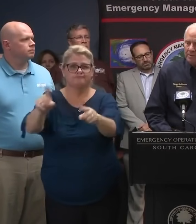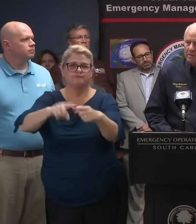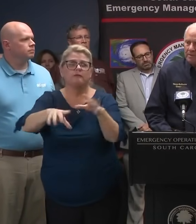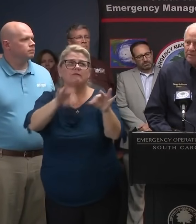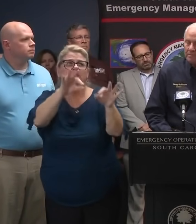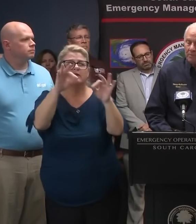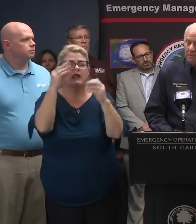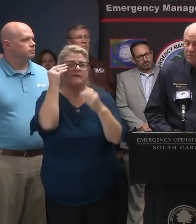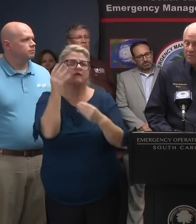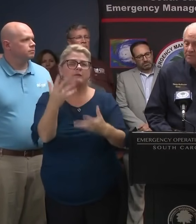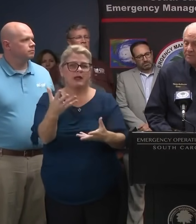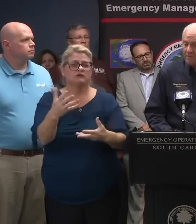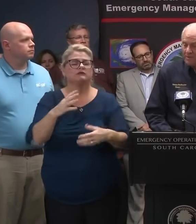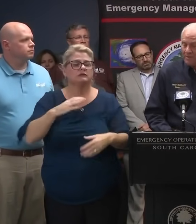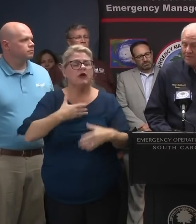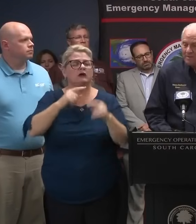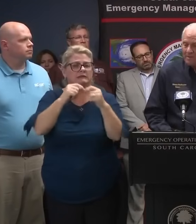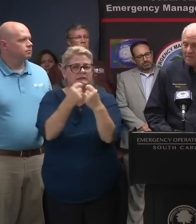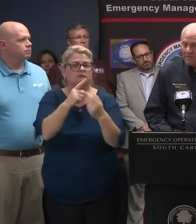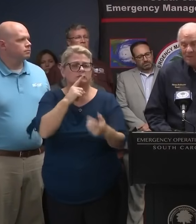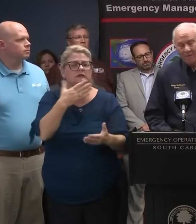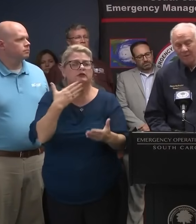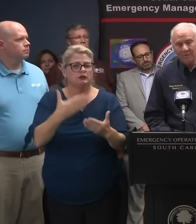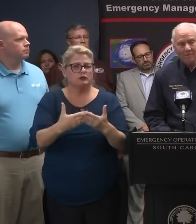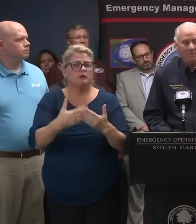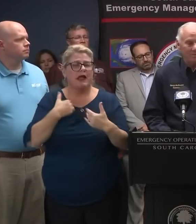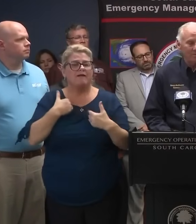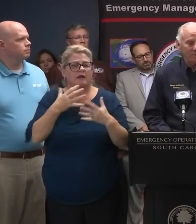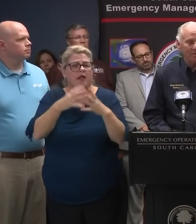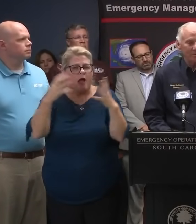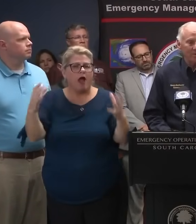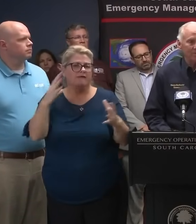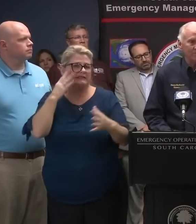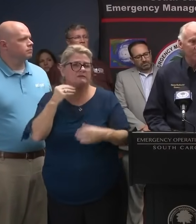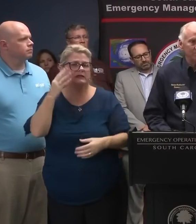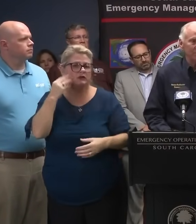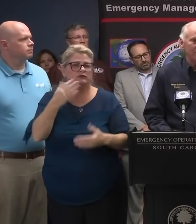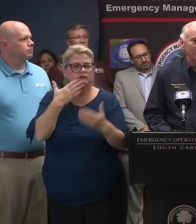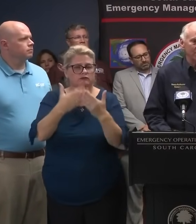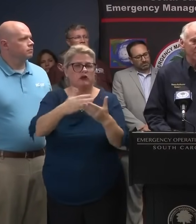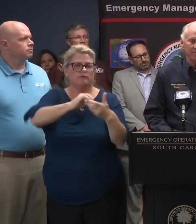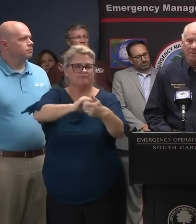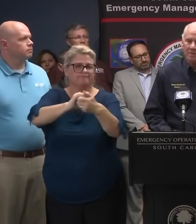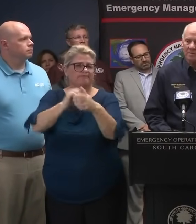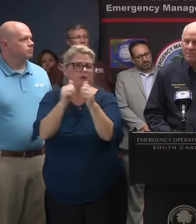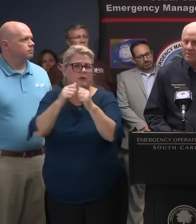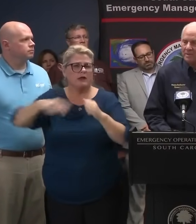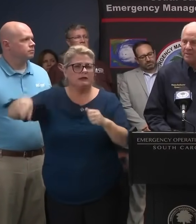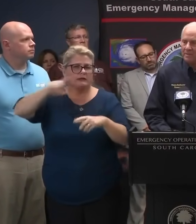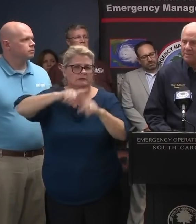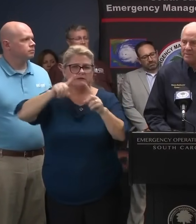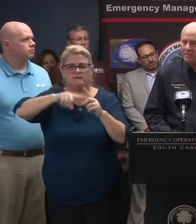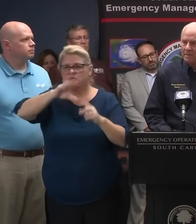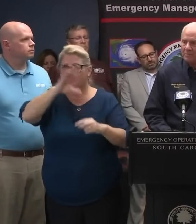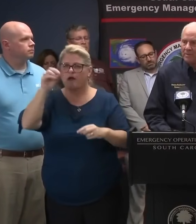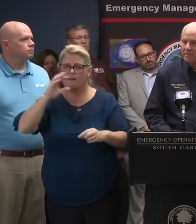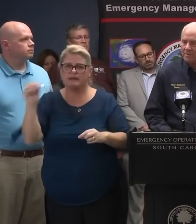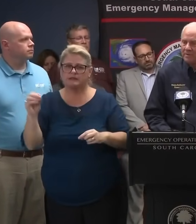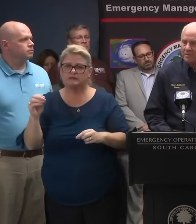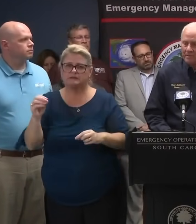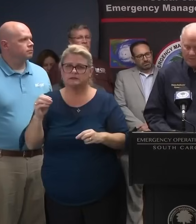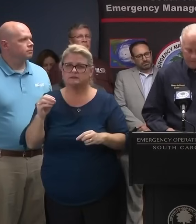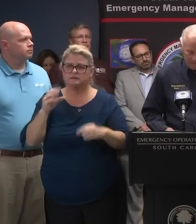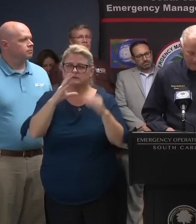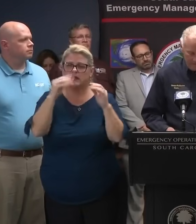team and a great, because of experience, we got a great working relationship with all these different companies and entities, as well